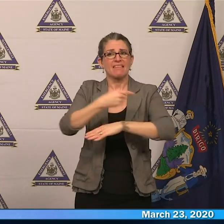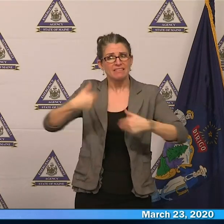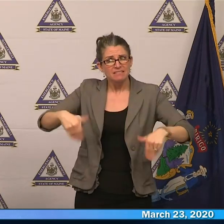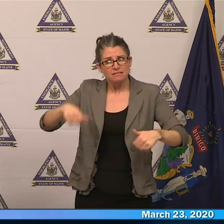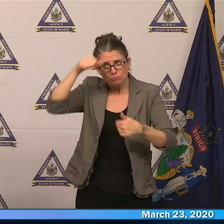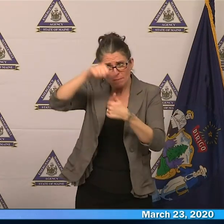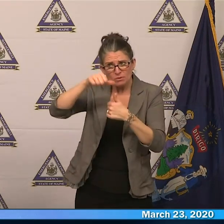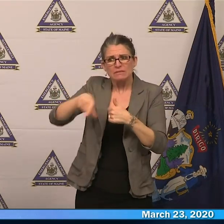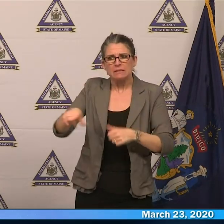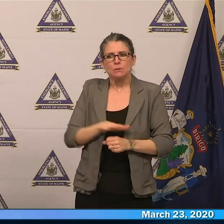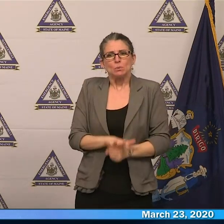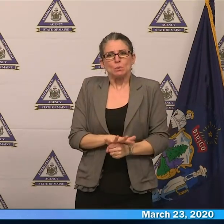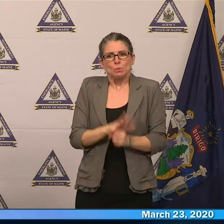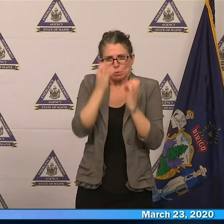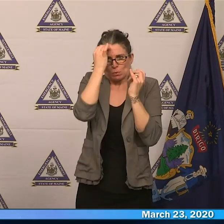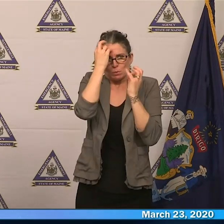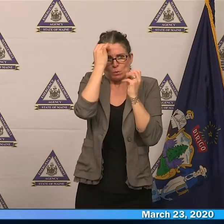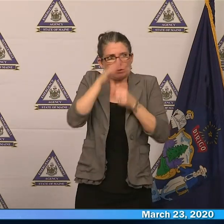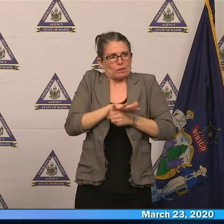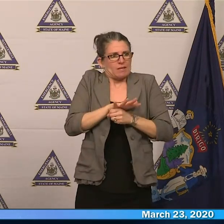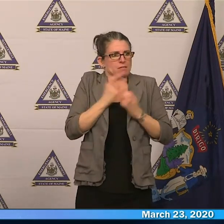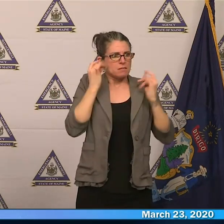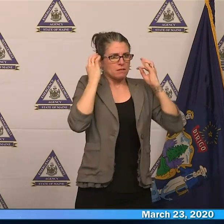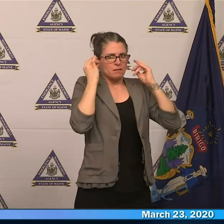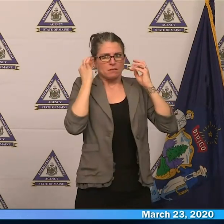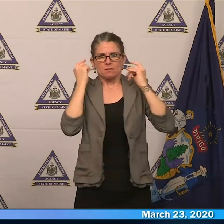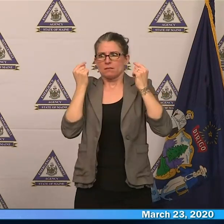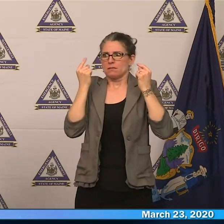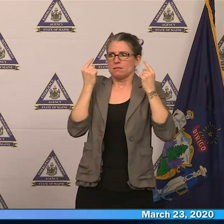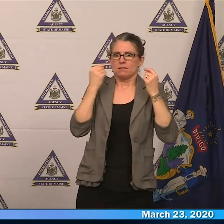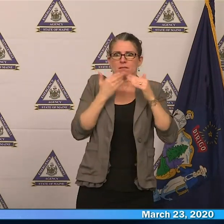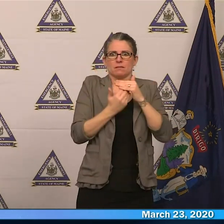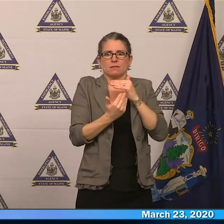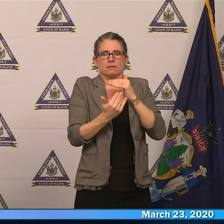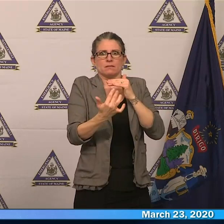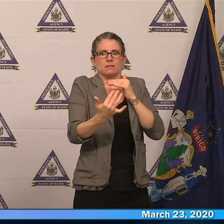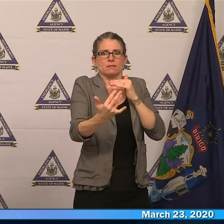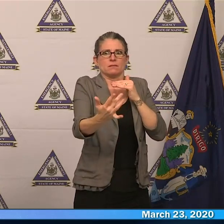uncertainty. There are people there to help you. And even if they can't be